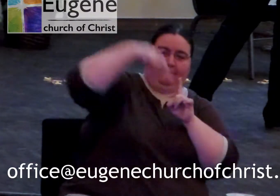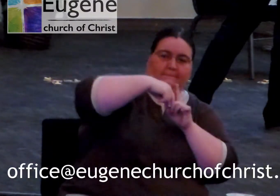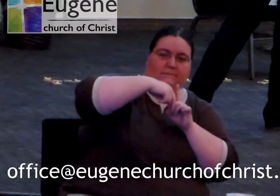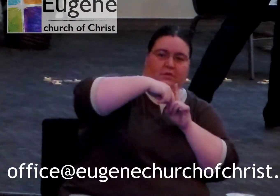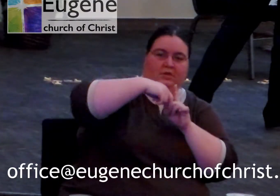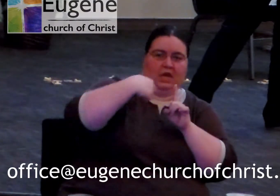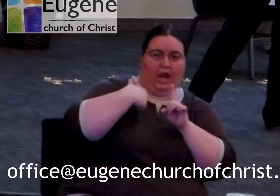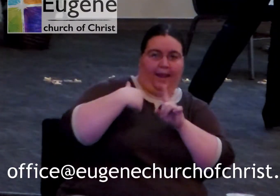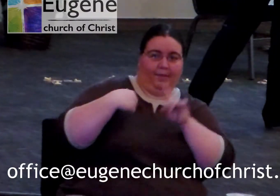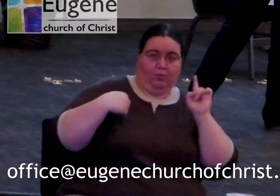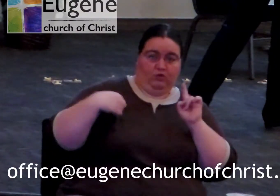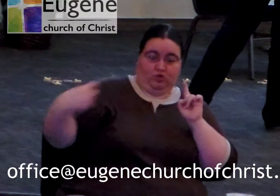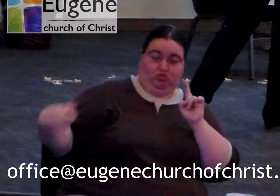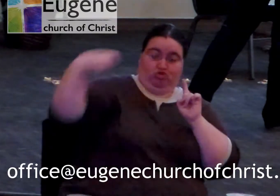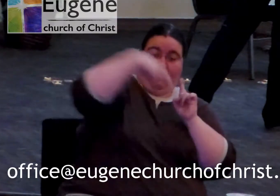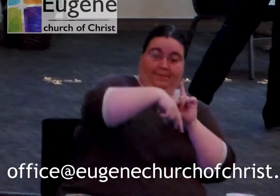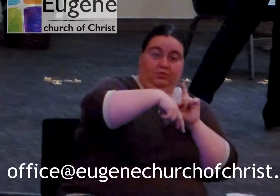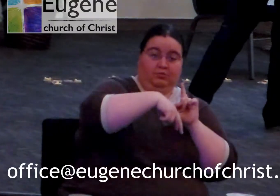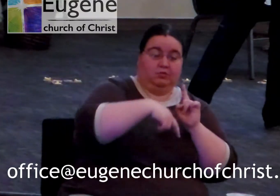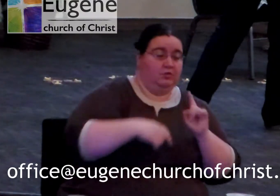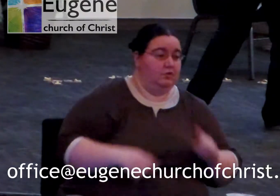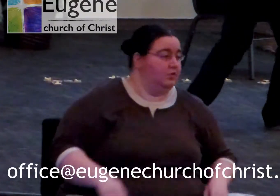jump. Just jump right here.